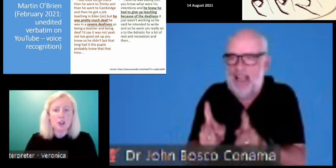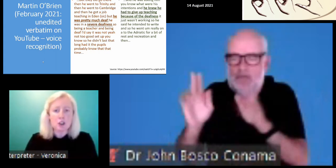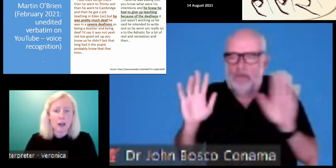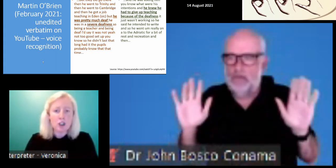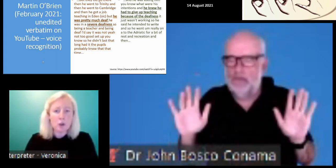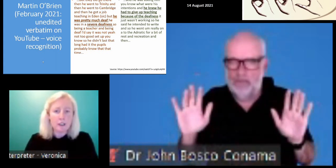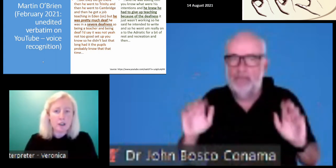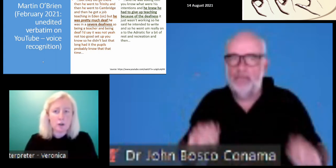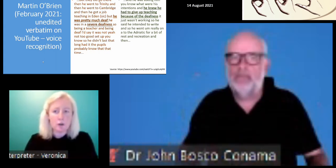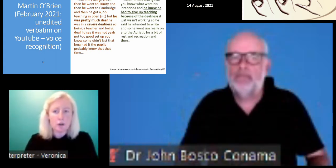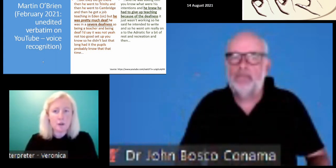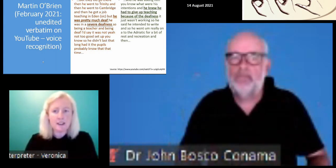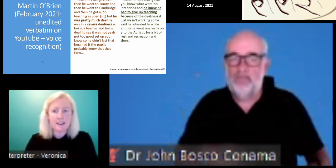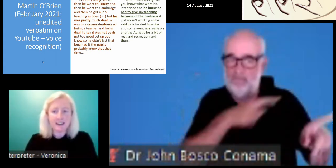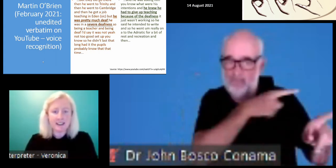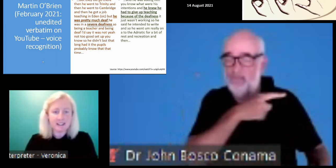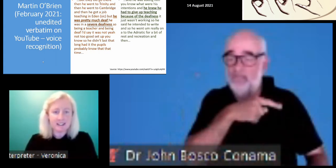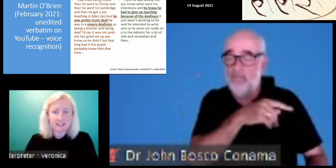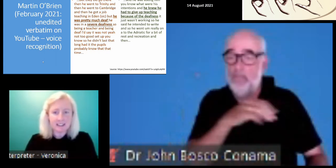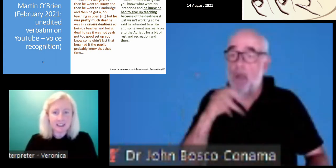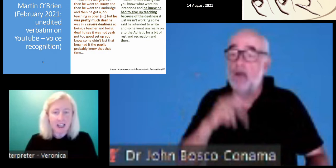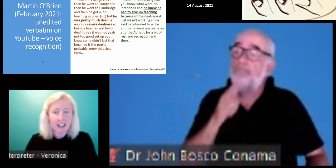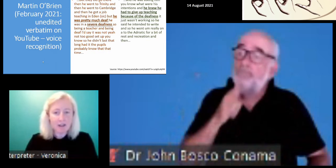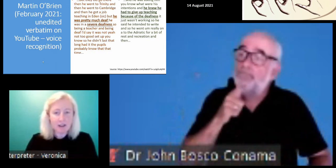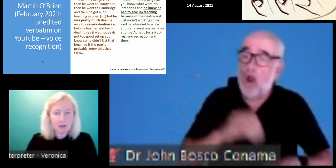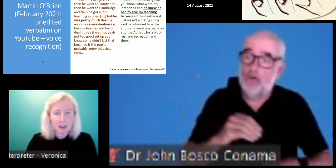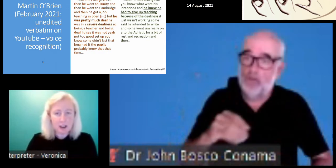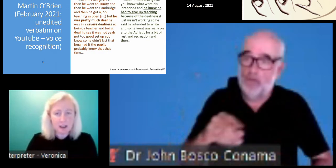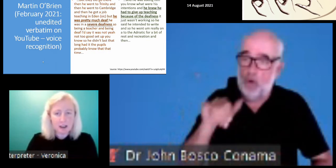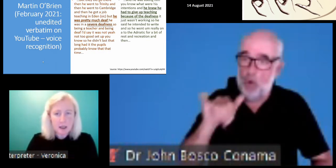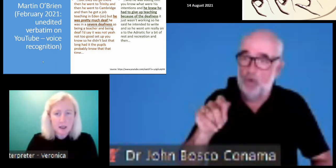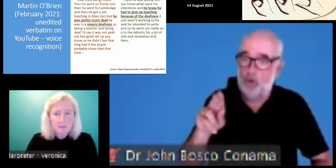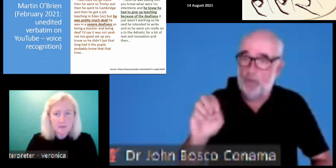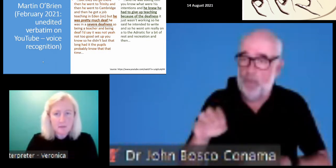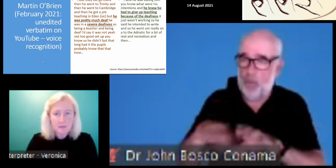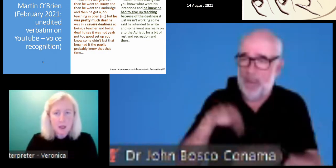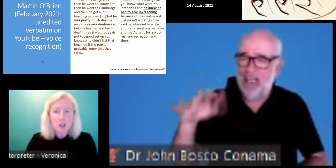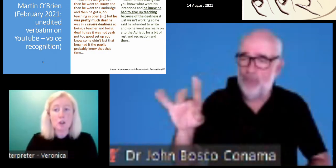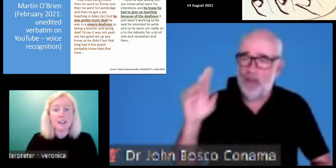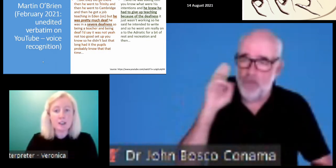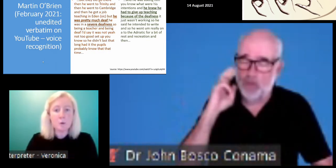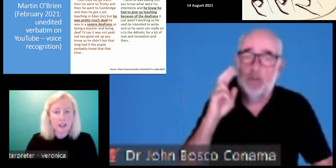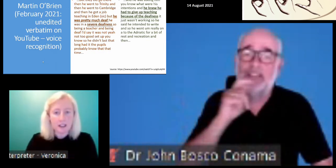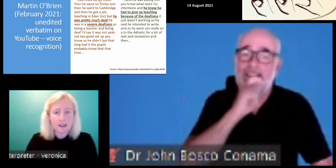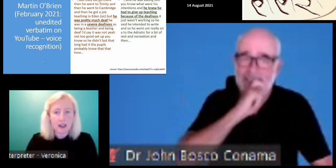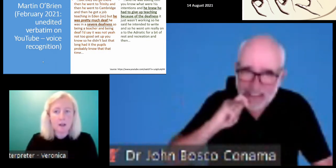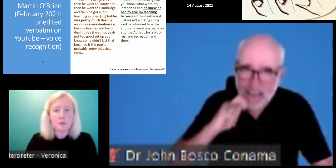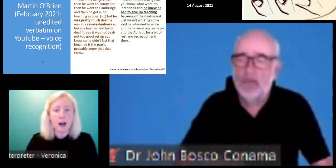So I don't want to twist any of the information. So this was